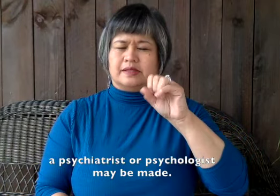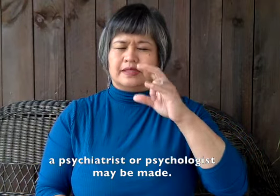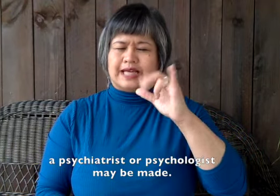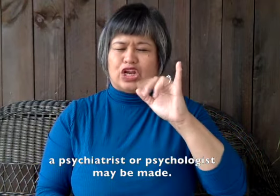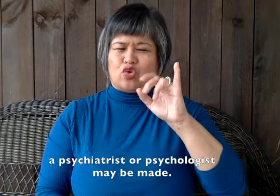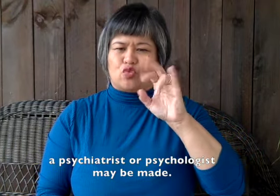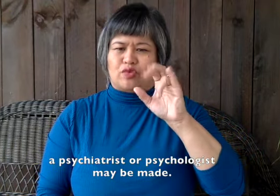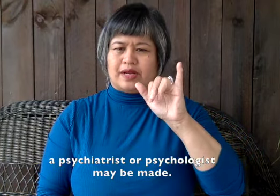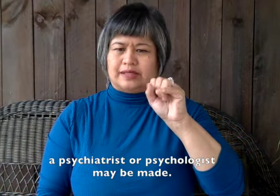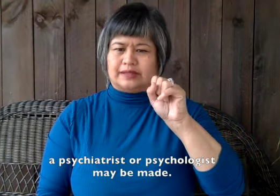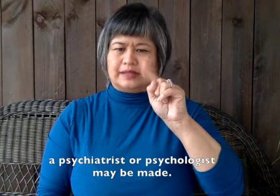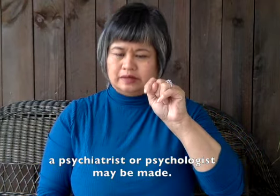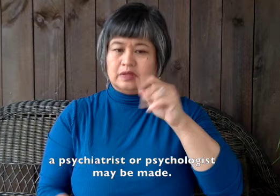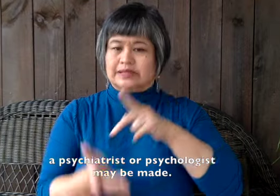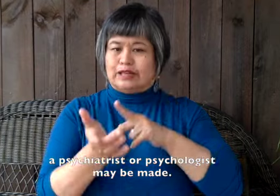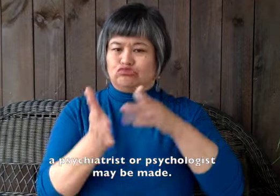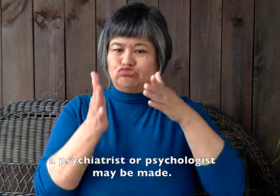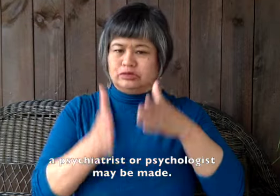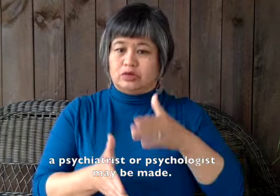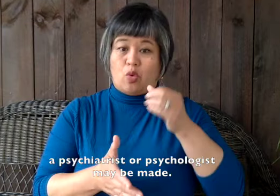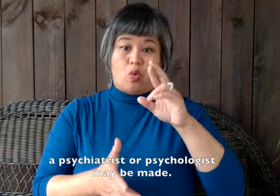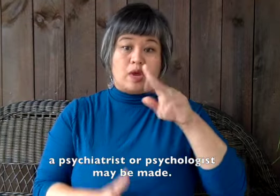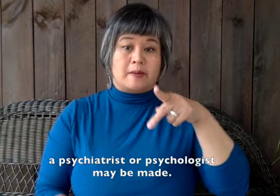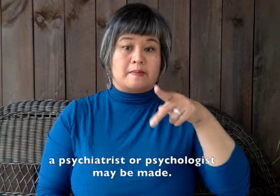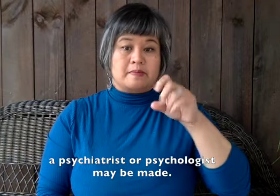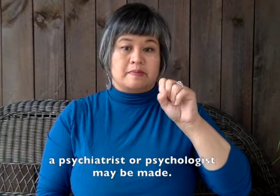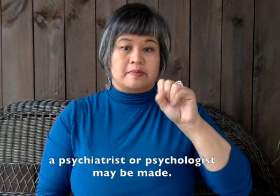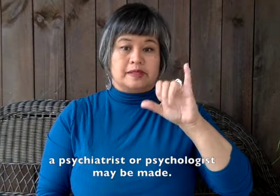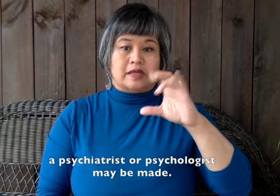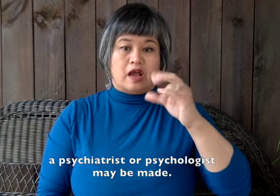like a psychiatrist or a psychologist, may be made.